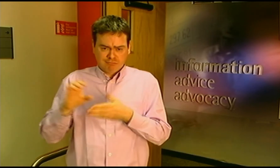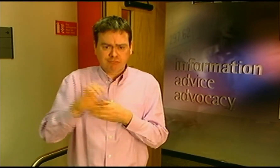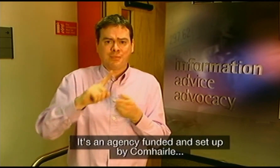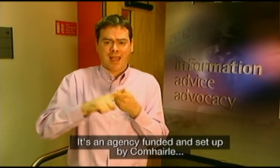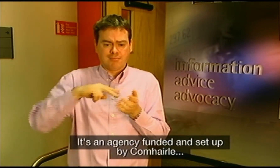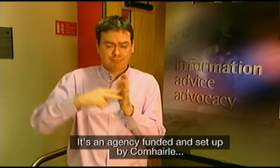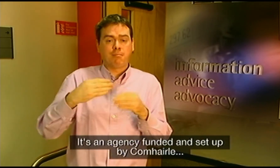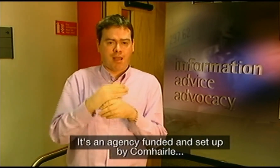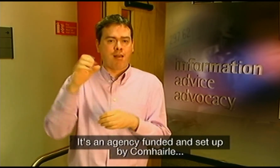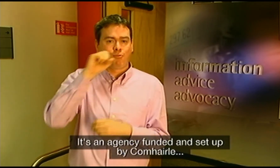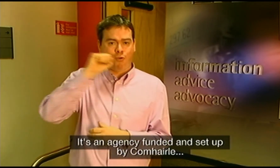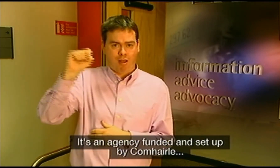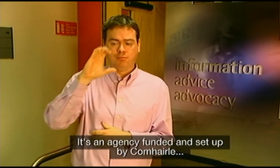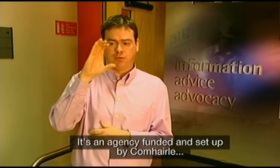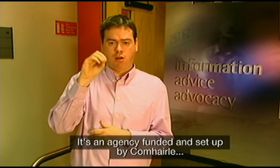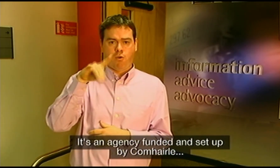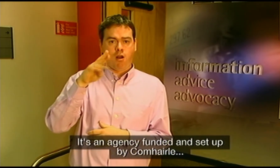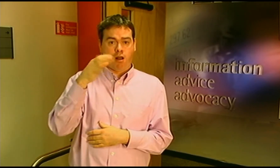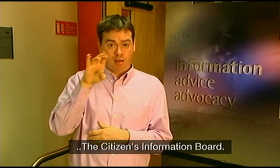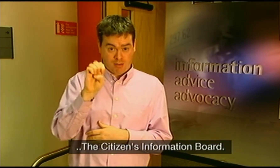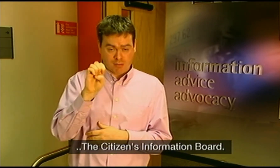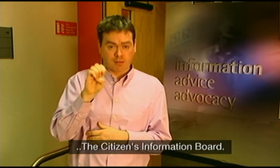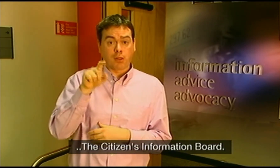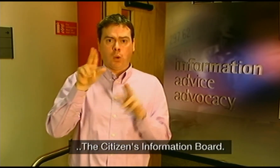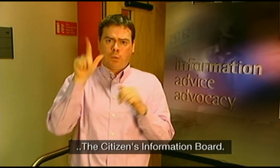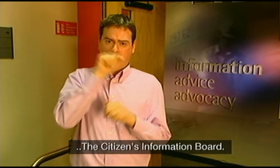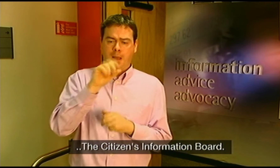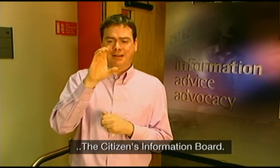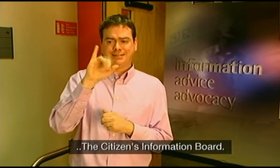agency funded and set up by Corla, the Citizens Information Board.